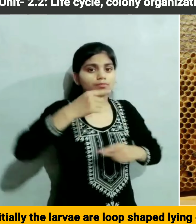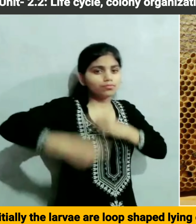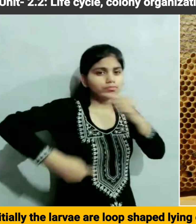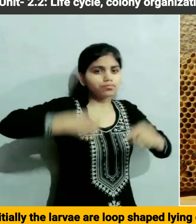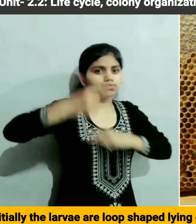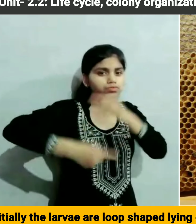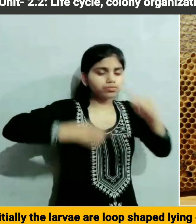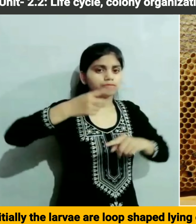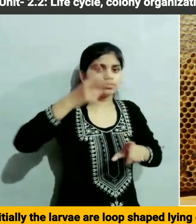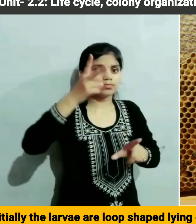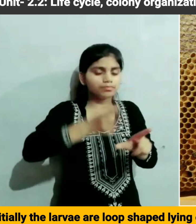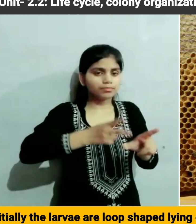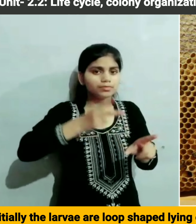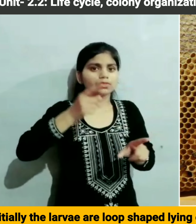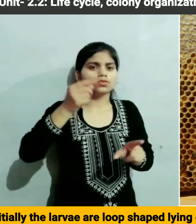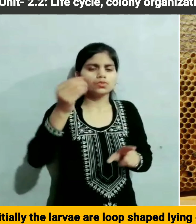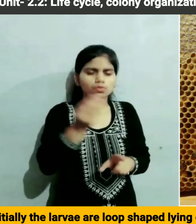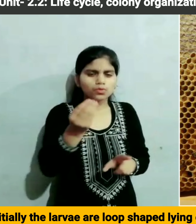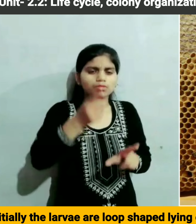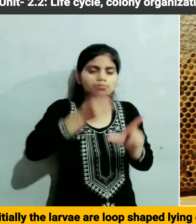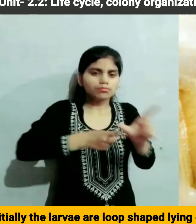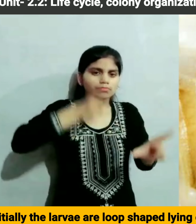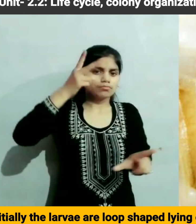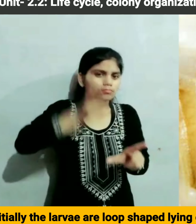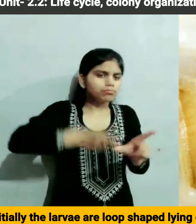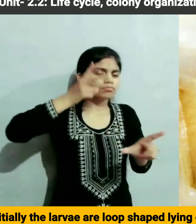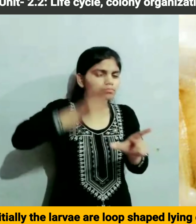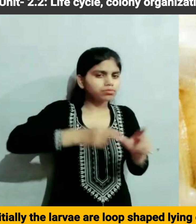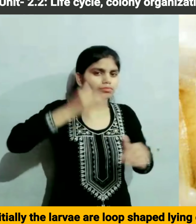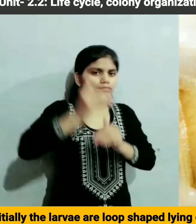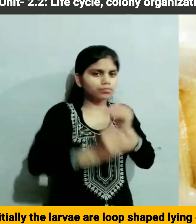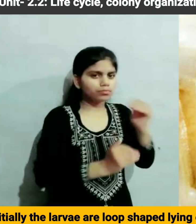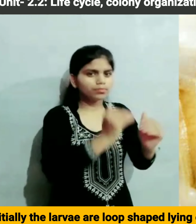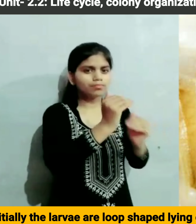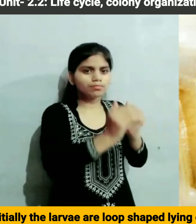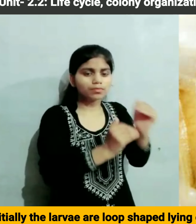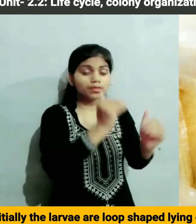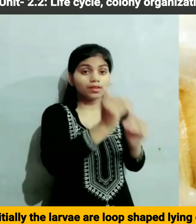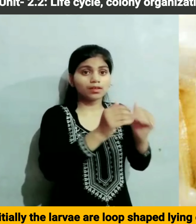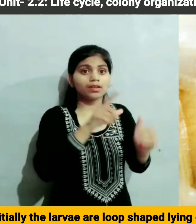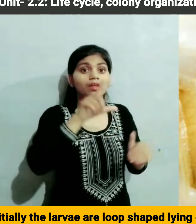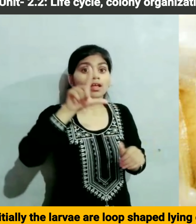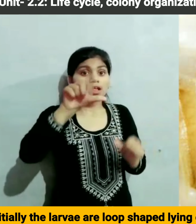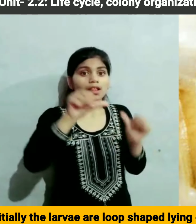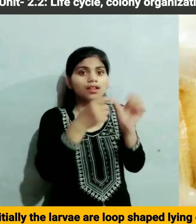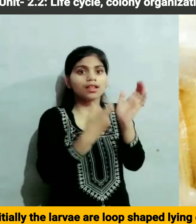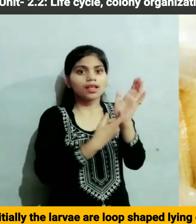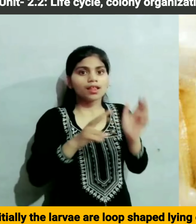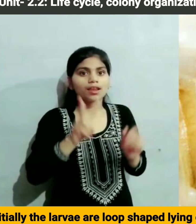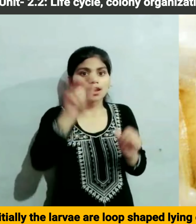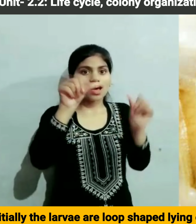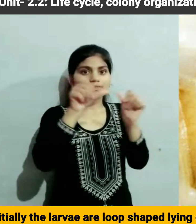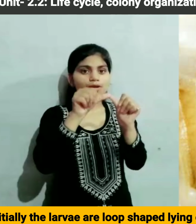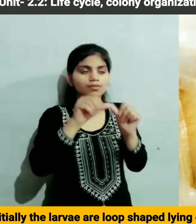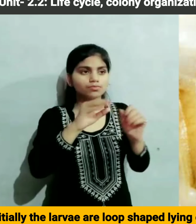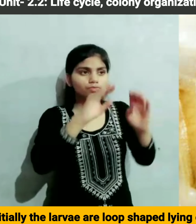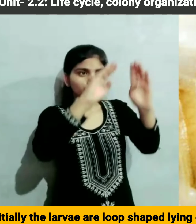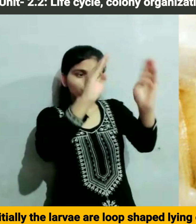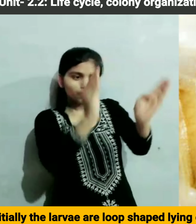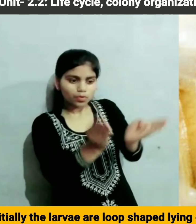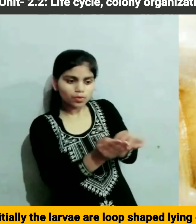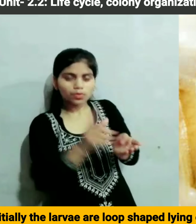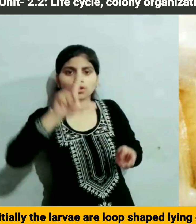Initially, the larvae are loop-shaped, lying on the boom of the cell.